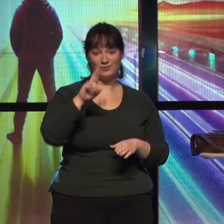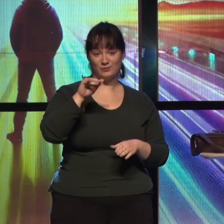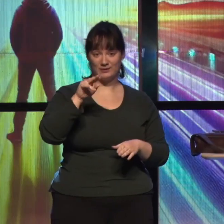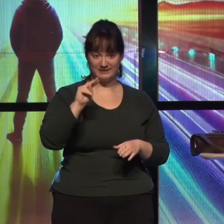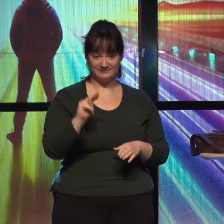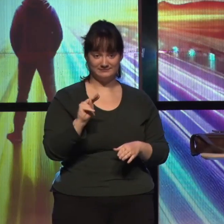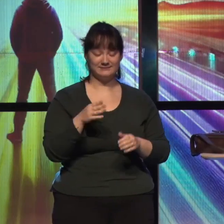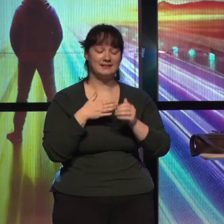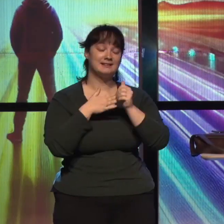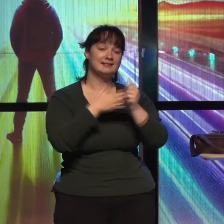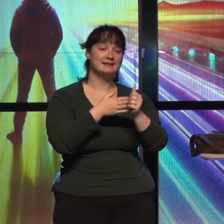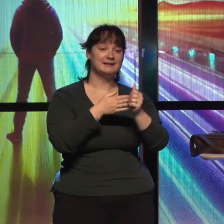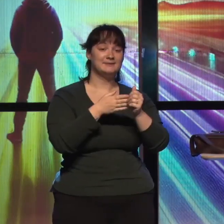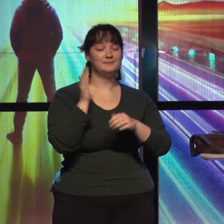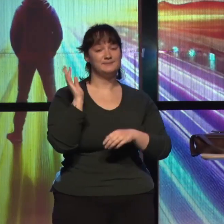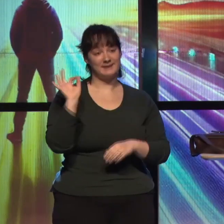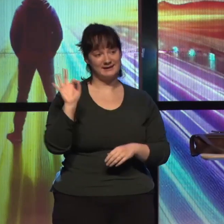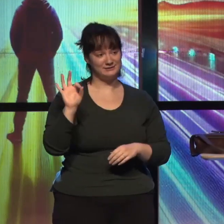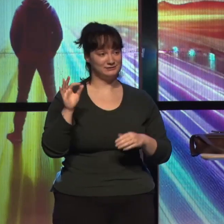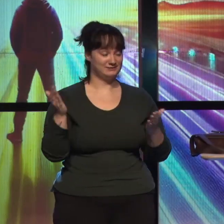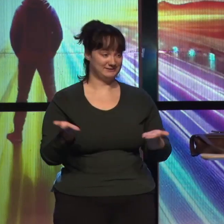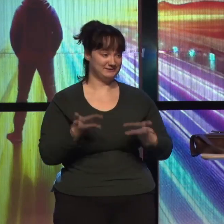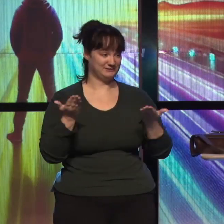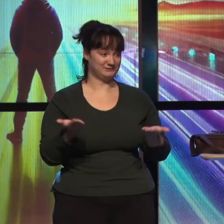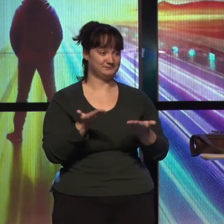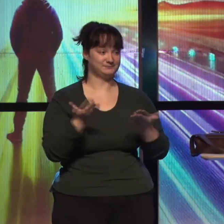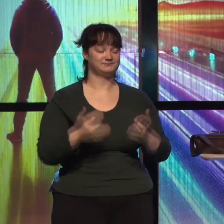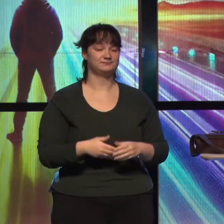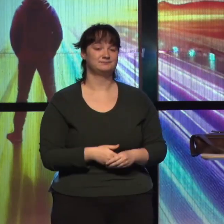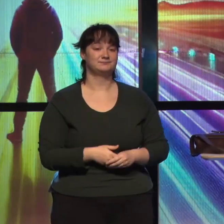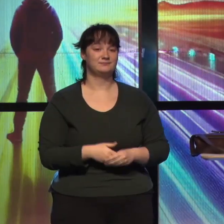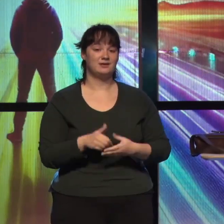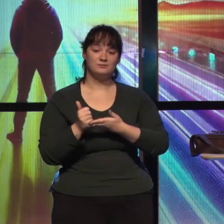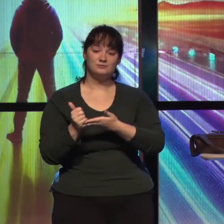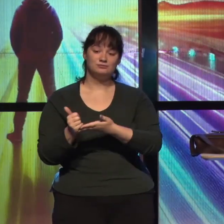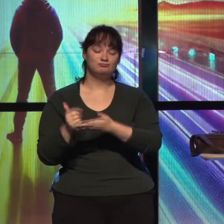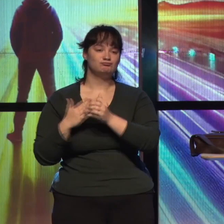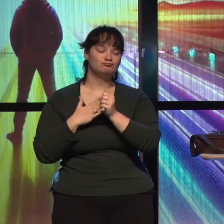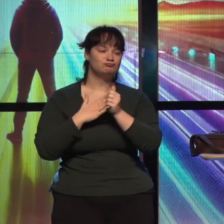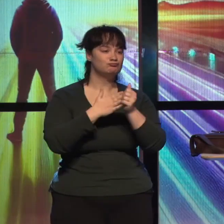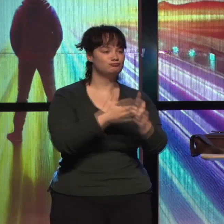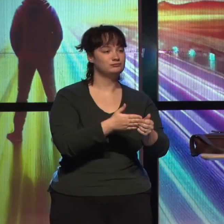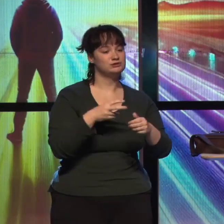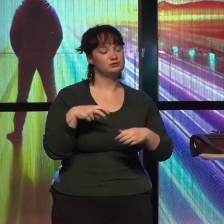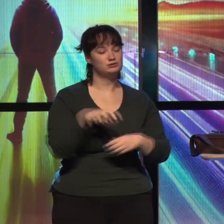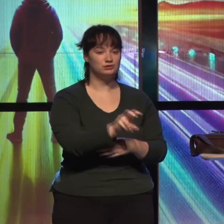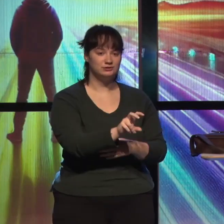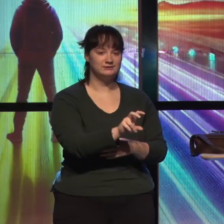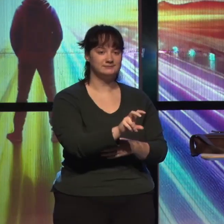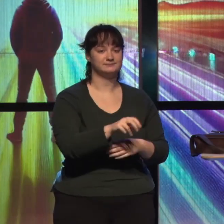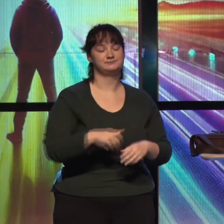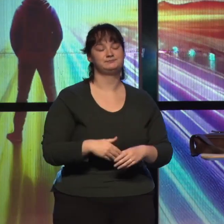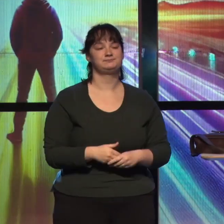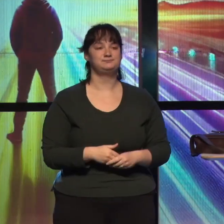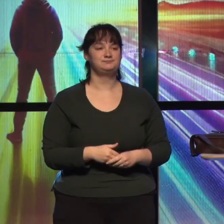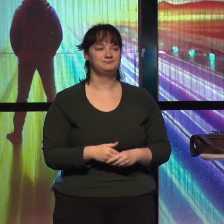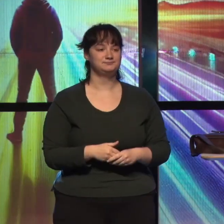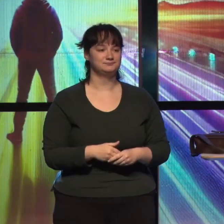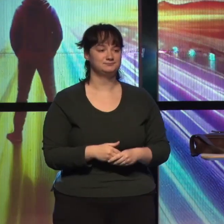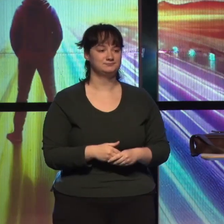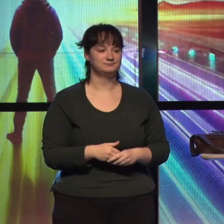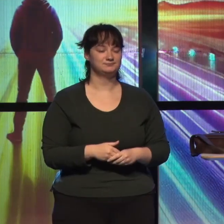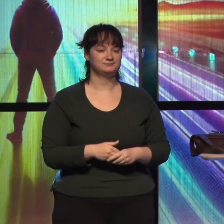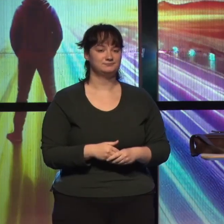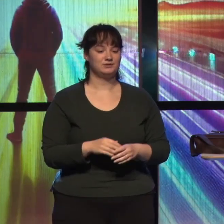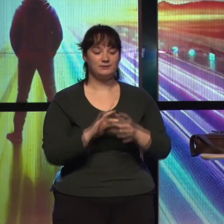serve our staff and our volunteers as we walk this journey of really reimagining our tradition in healthy terms, like